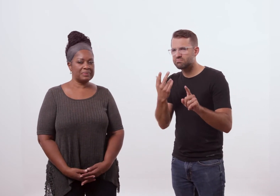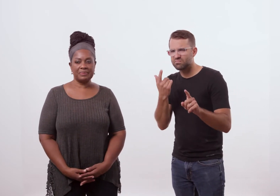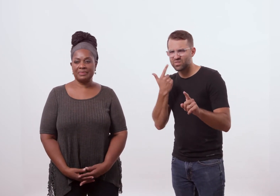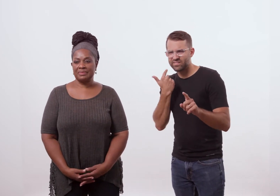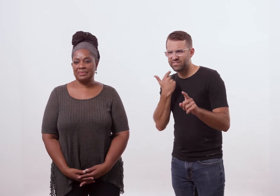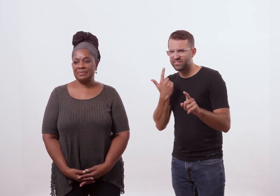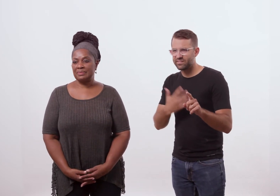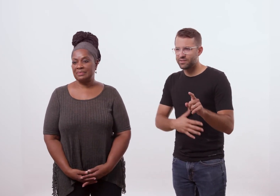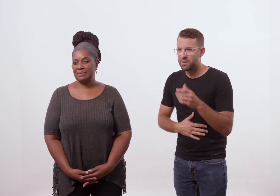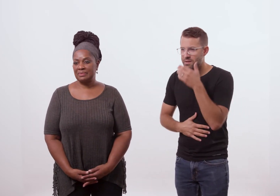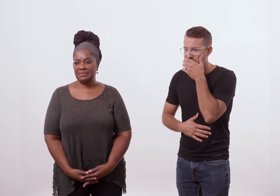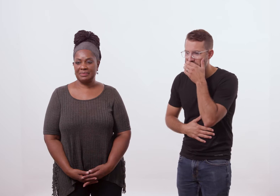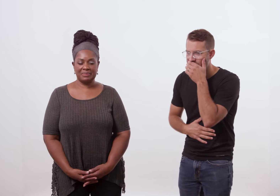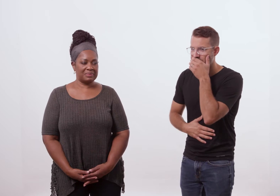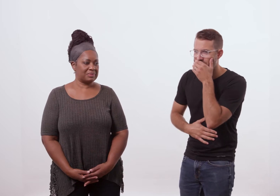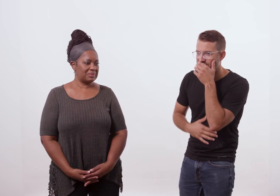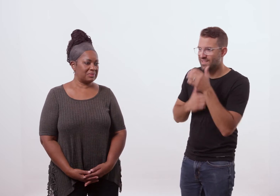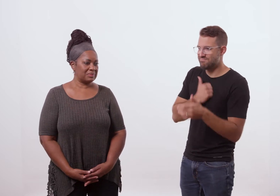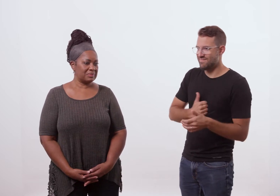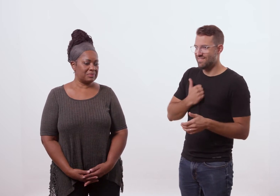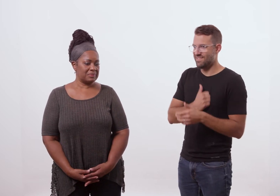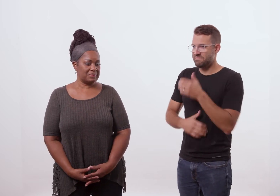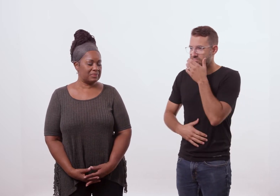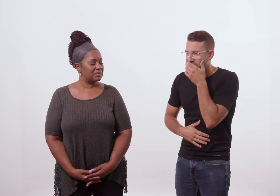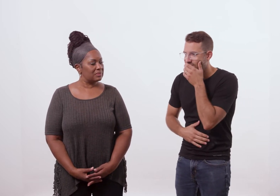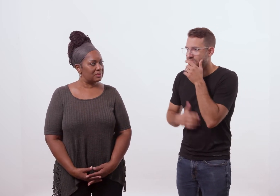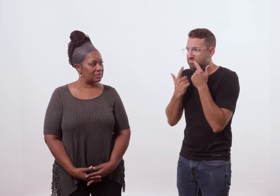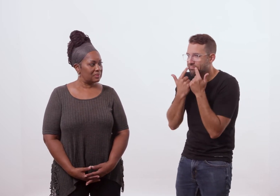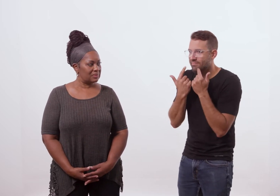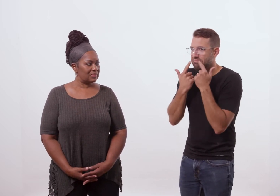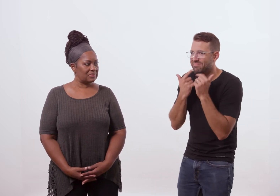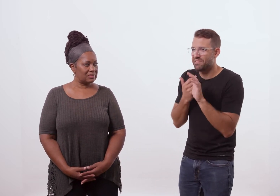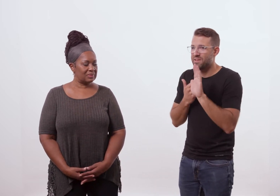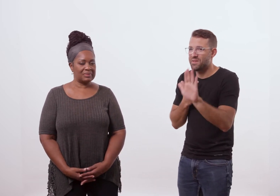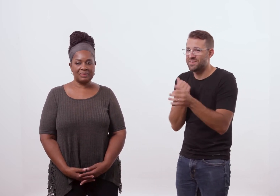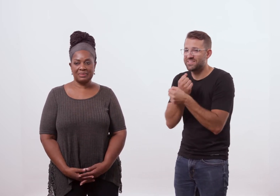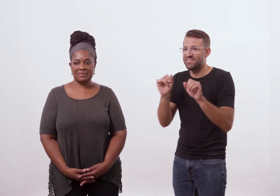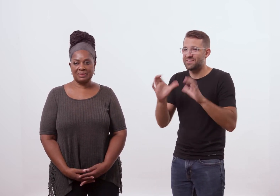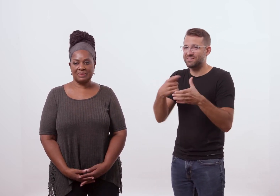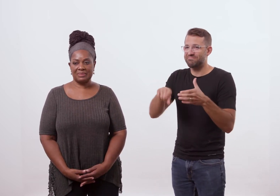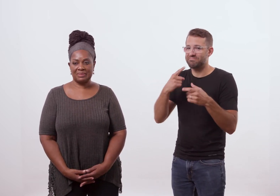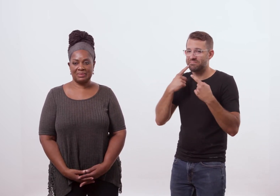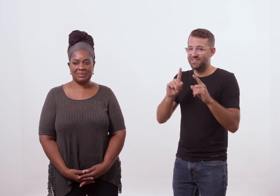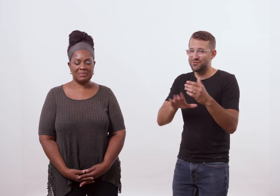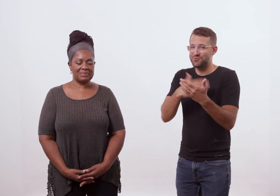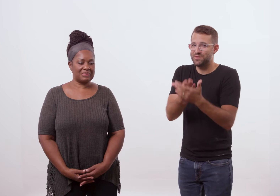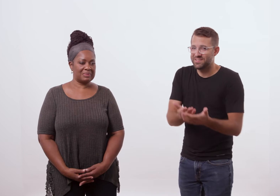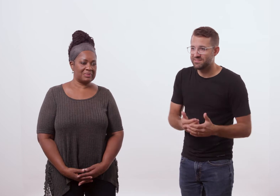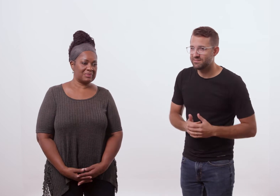Sorry, it's just... Your rescue party has arrived.